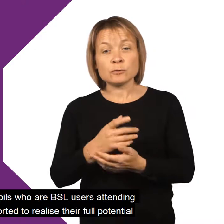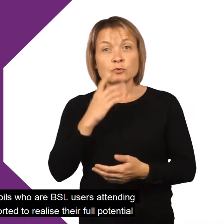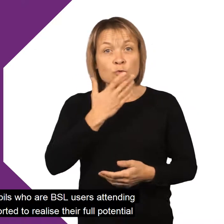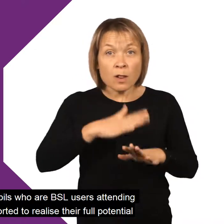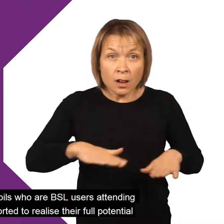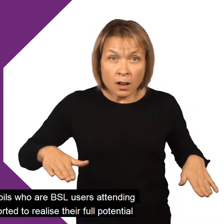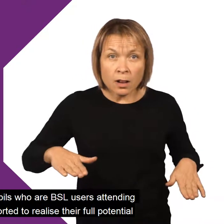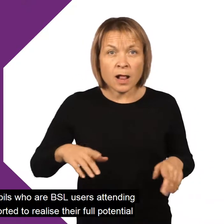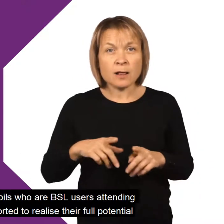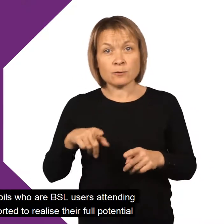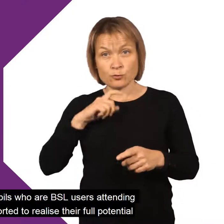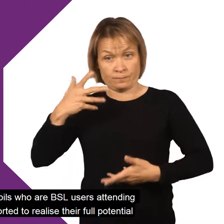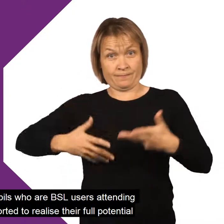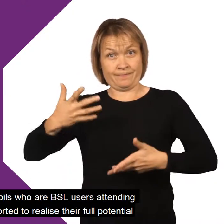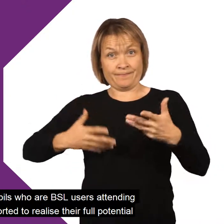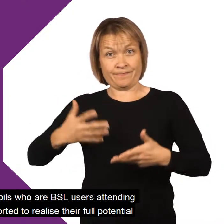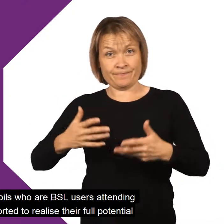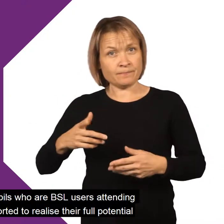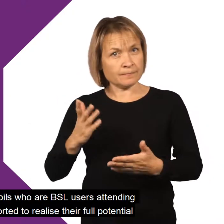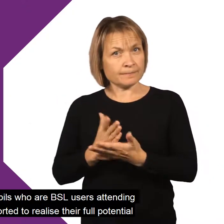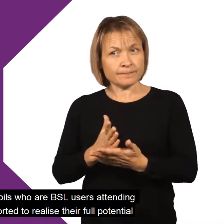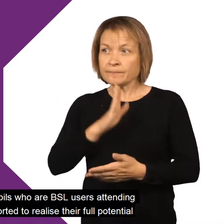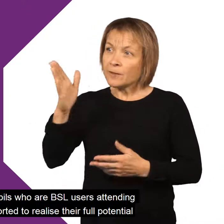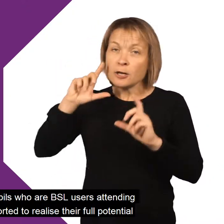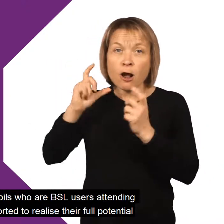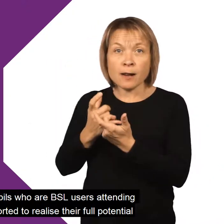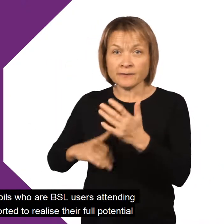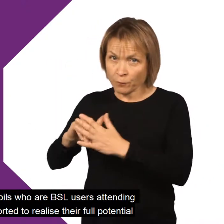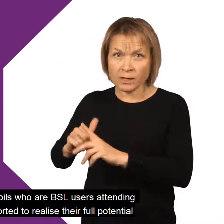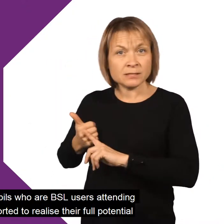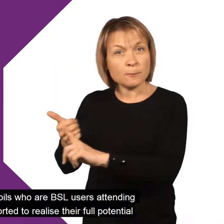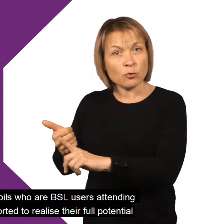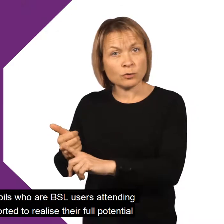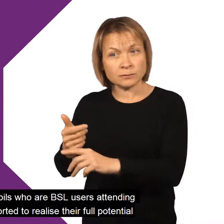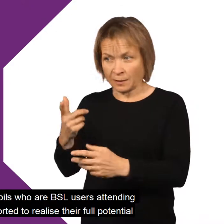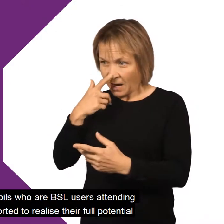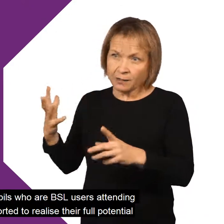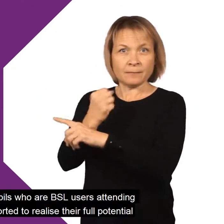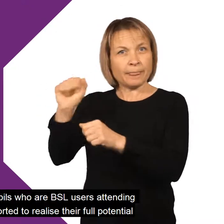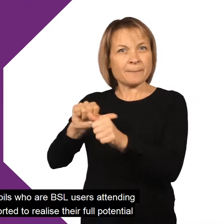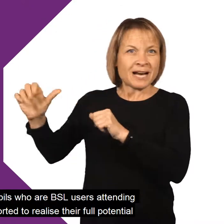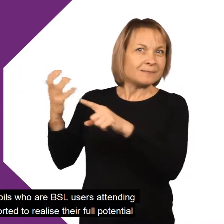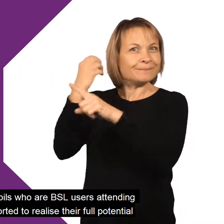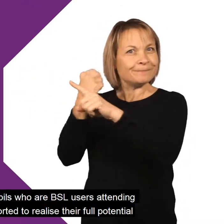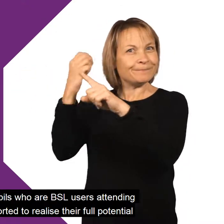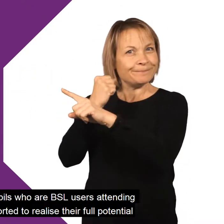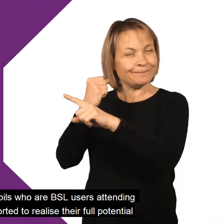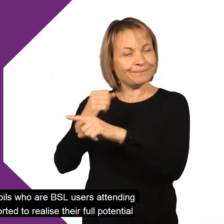Ensure that school pupils who are BSL users attending college are fully supported to realise their full